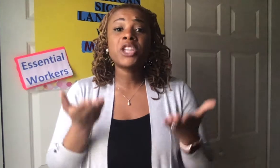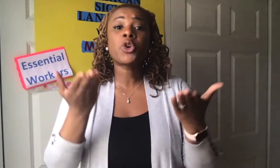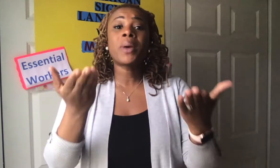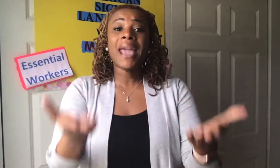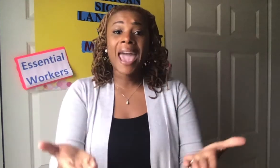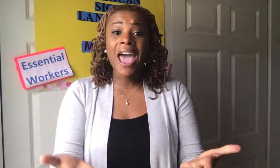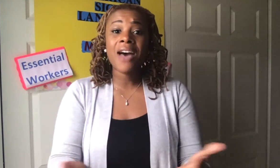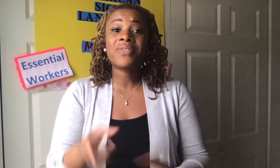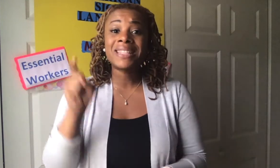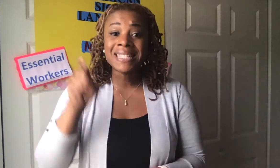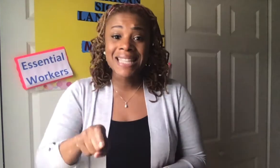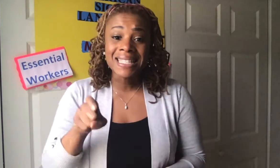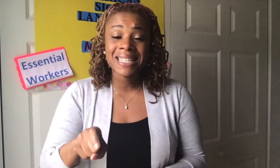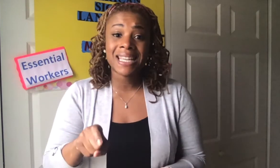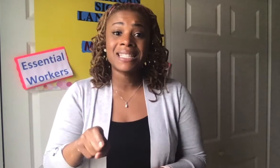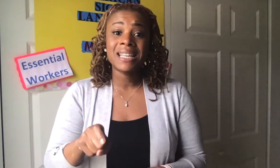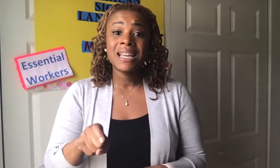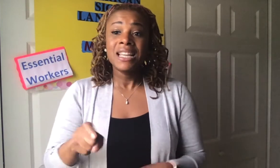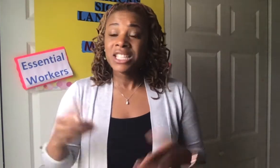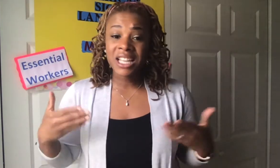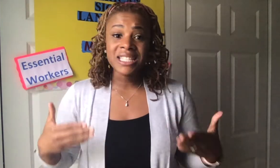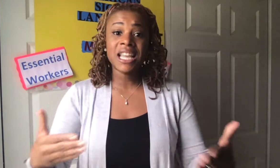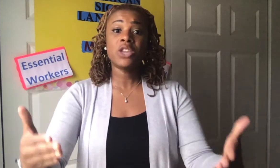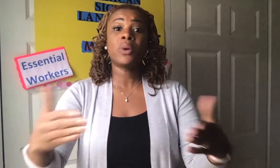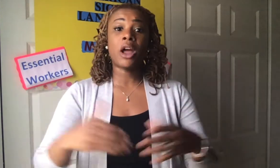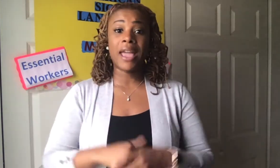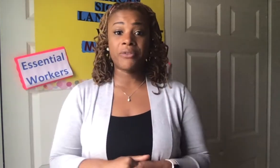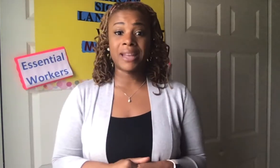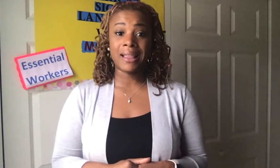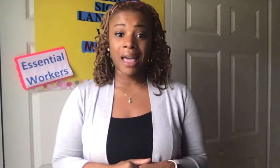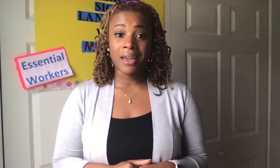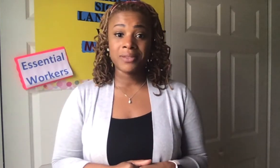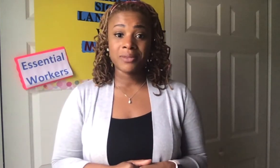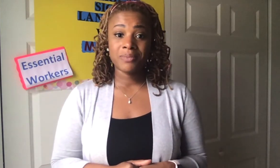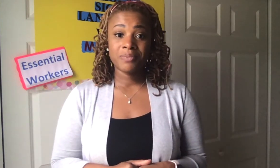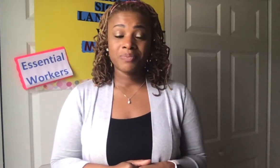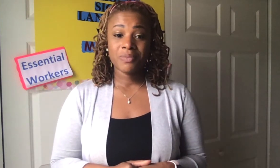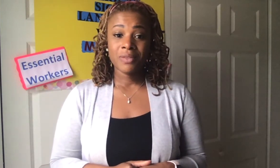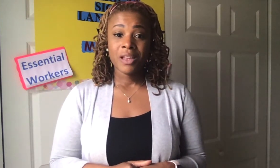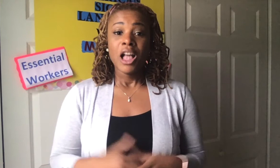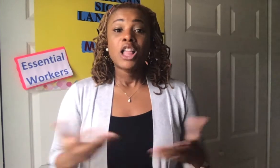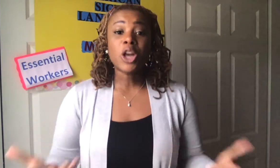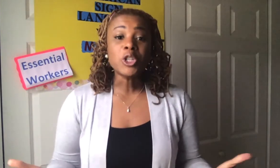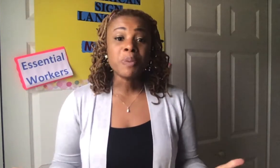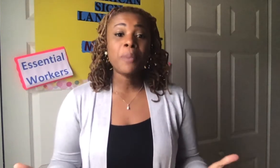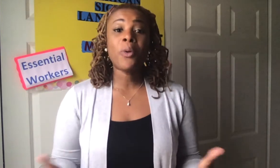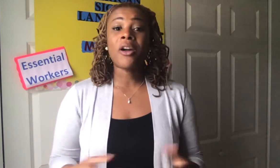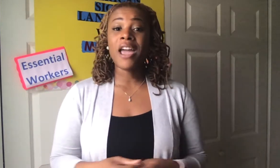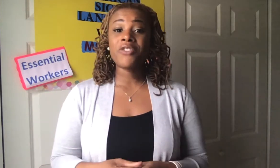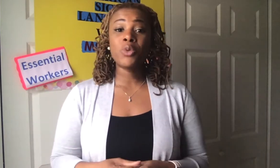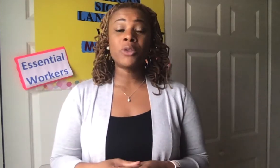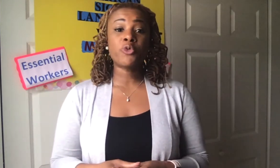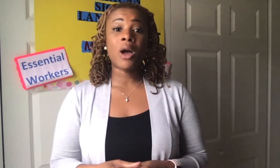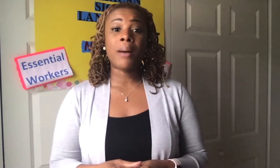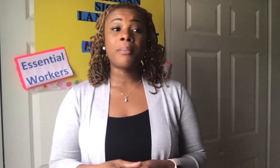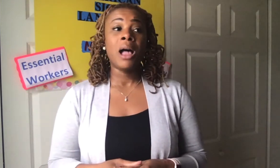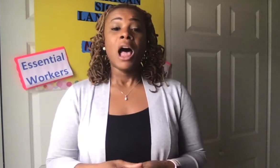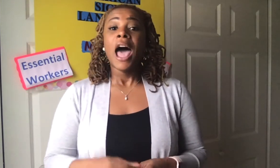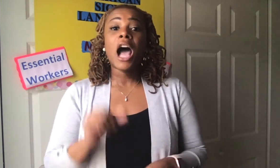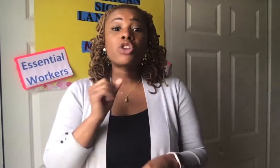we have the necessities to continue with our everyday lives. Those people are everyone from a